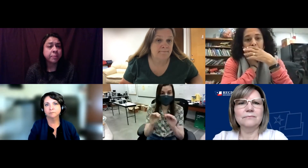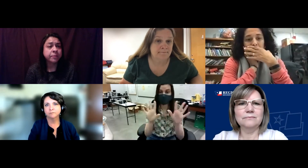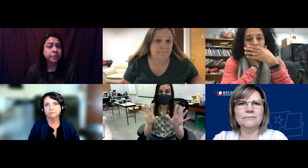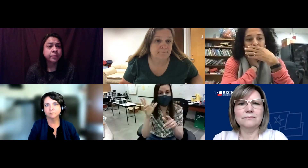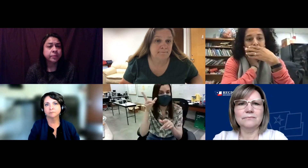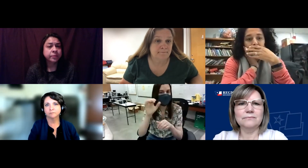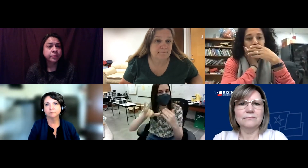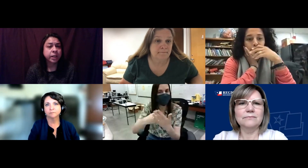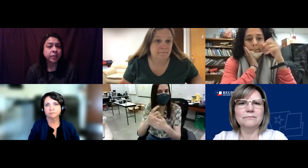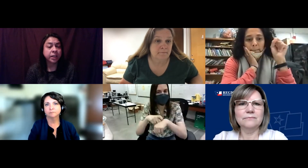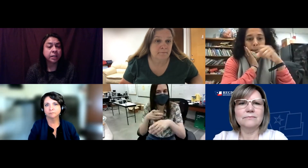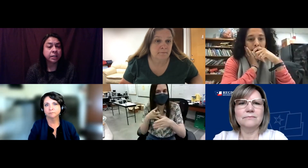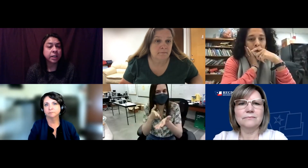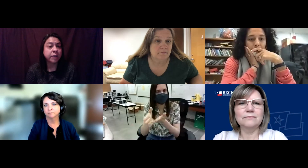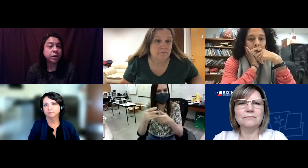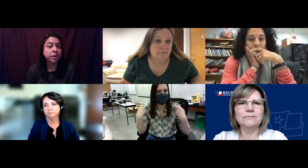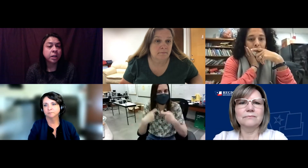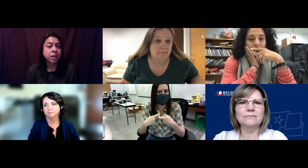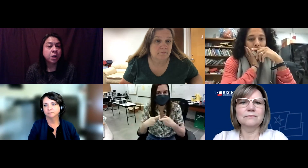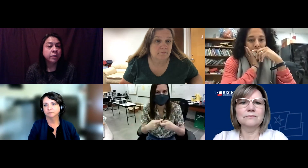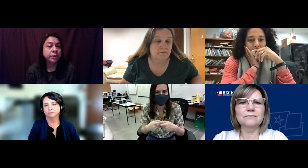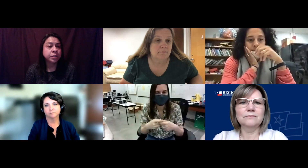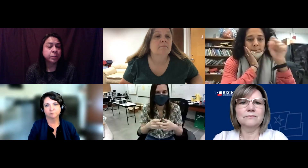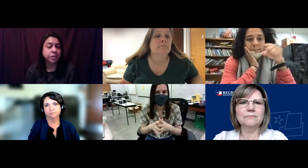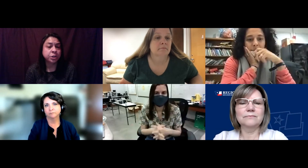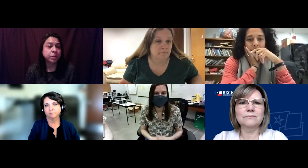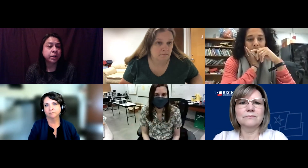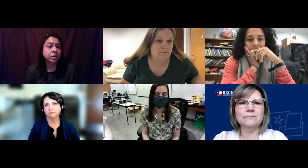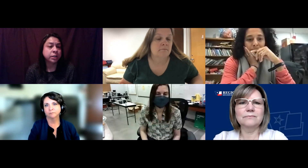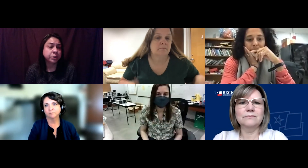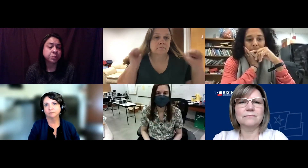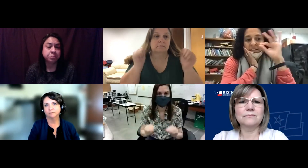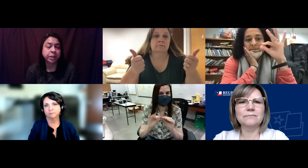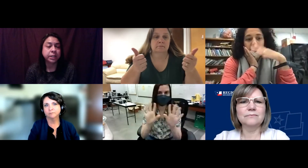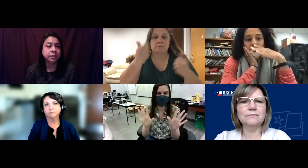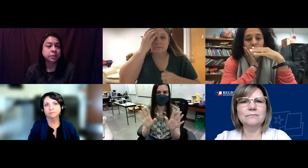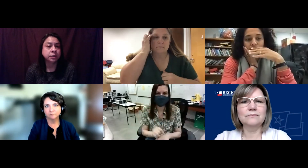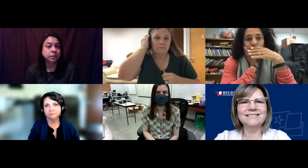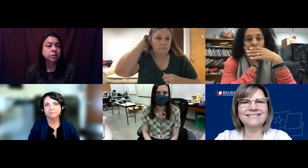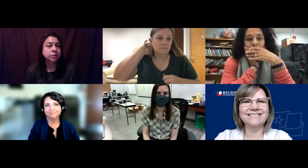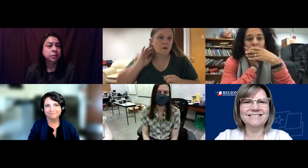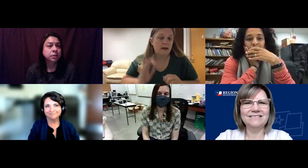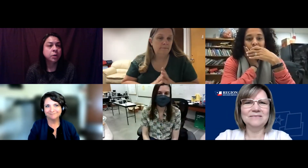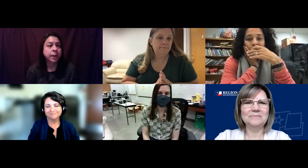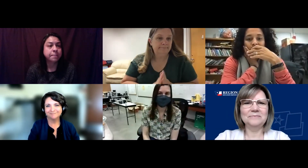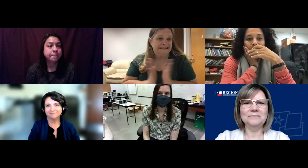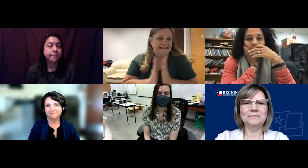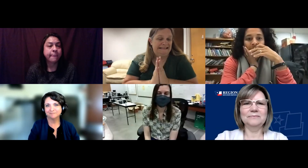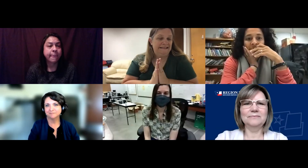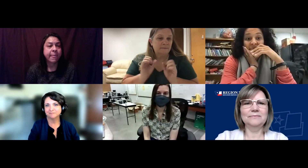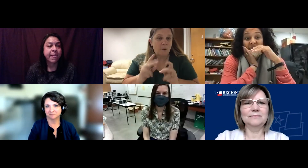Yeah. I think clearly I've heard all of it through the Spanish interpreter. I heard it and it was pretty clear.